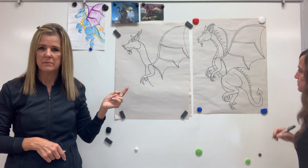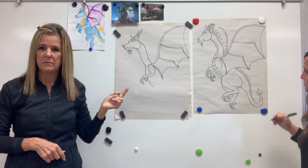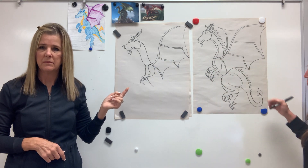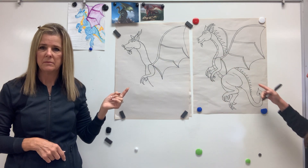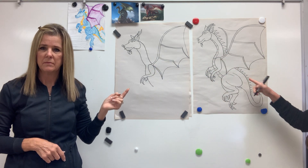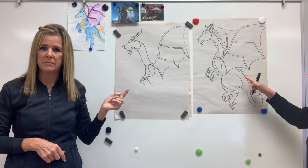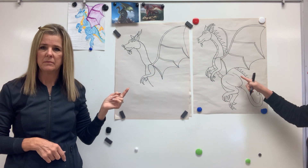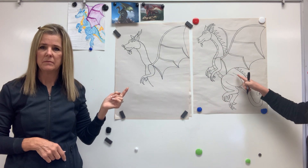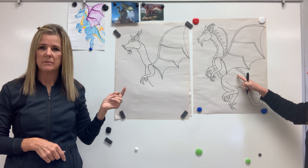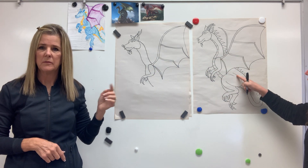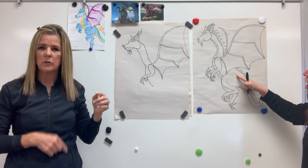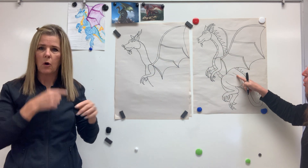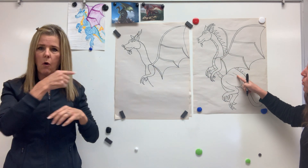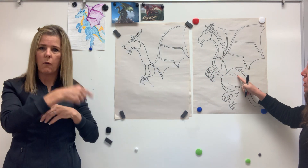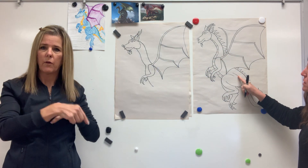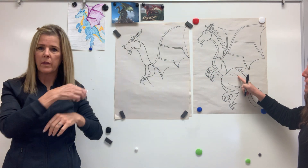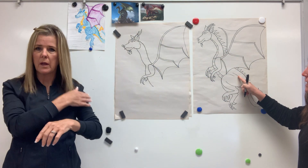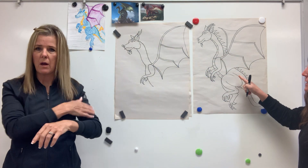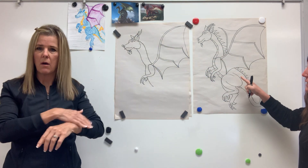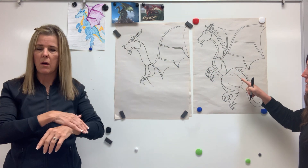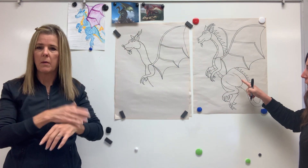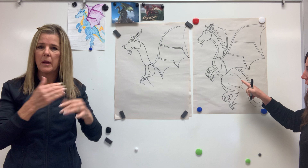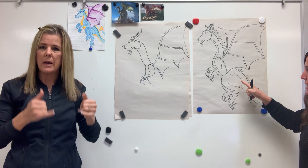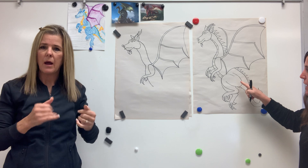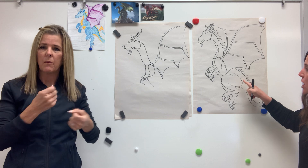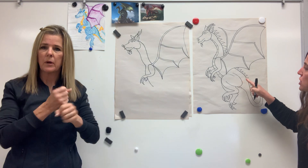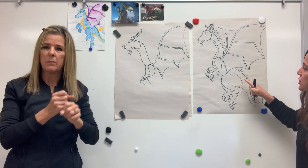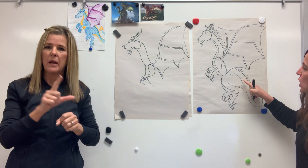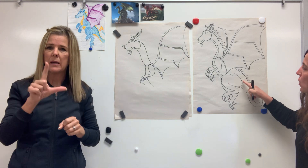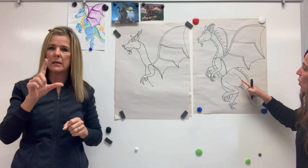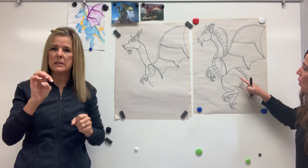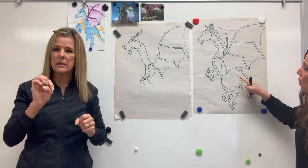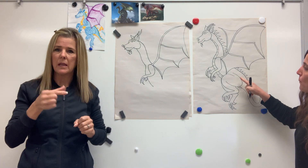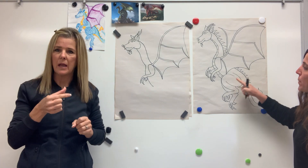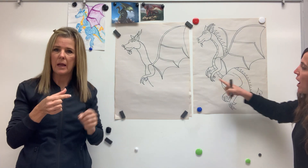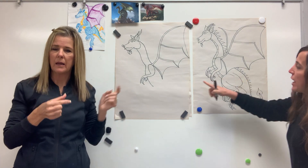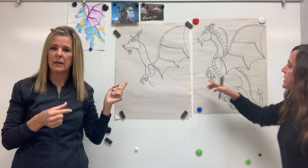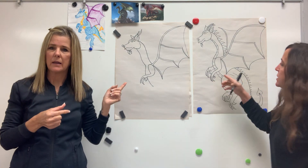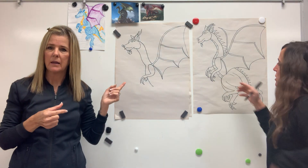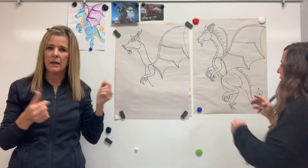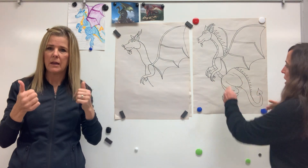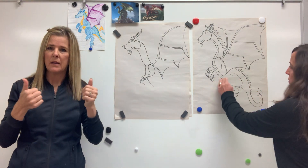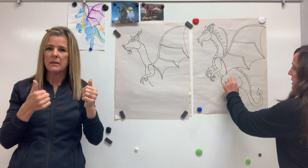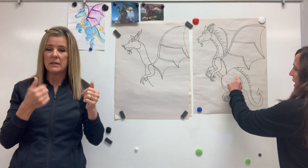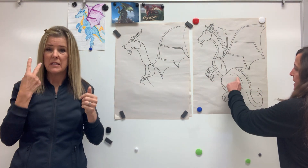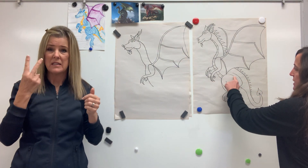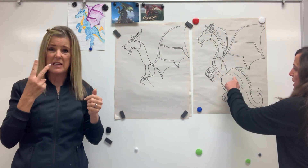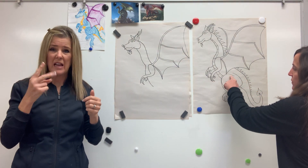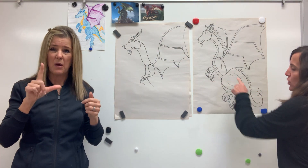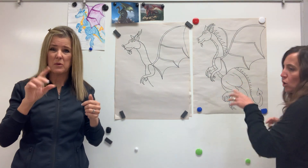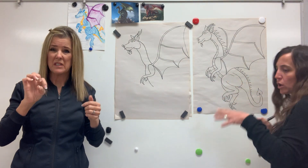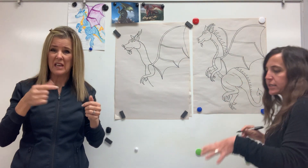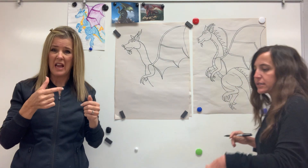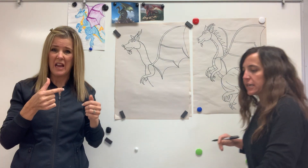arm. Now we're gonna make his leg. So behind his arm, see how his leg is kind of, it's